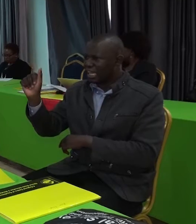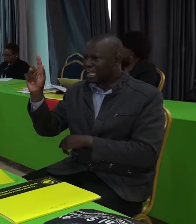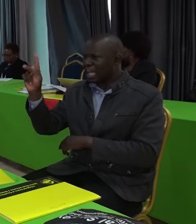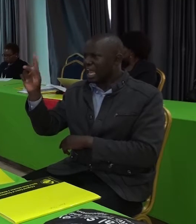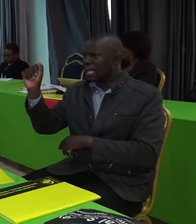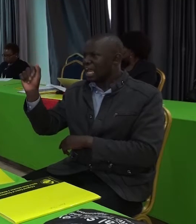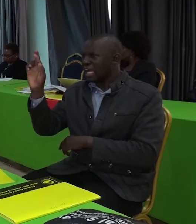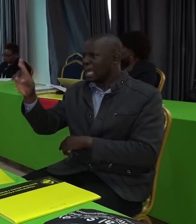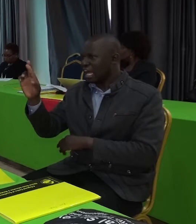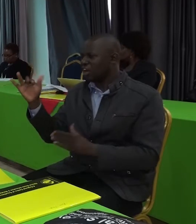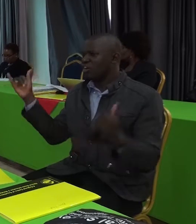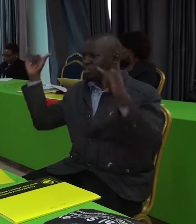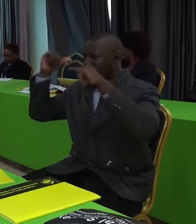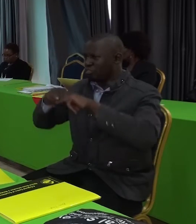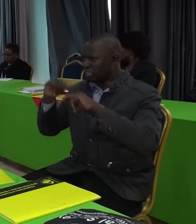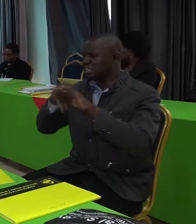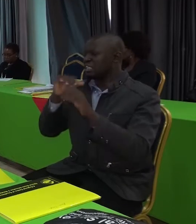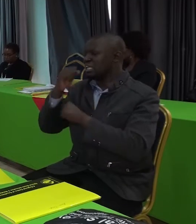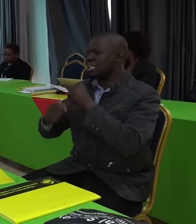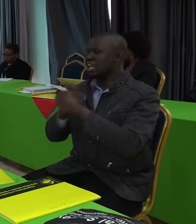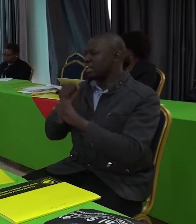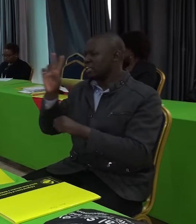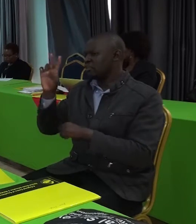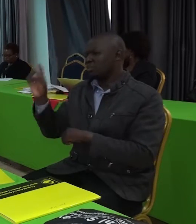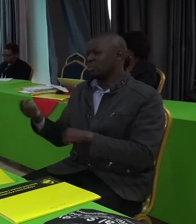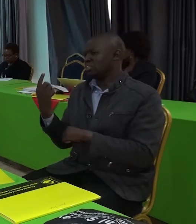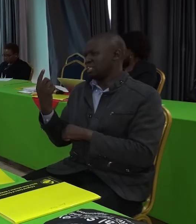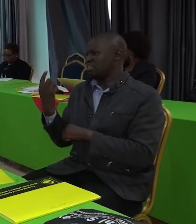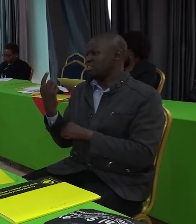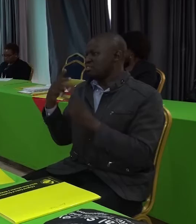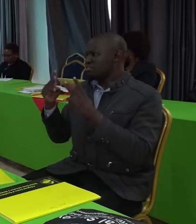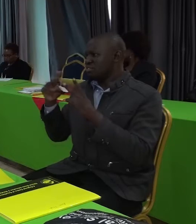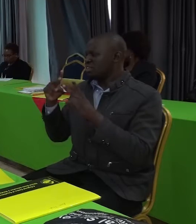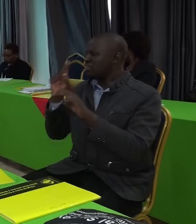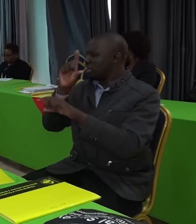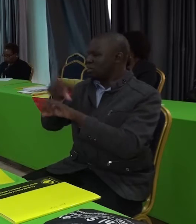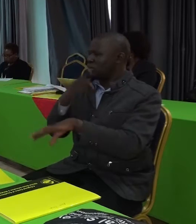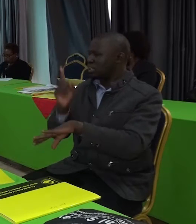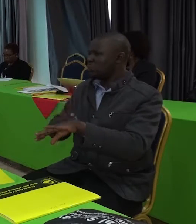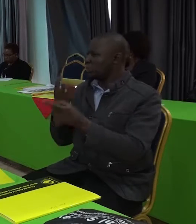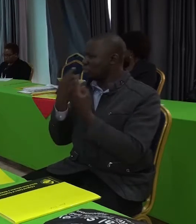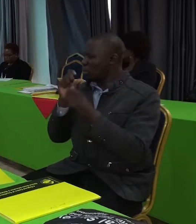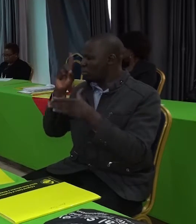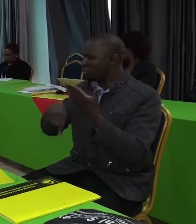long time we were talking of education for all. That is what happened. Let's move